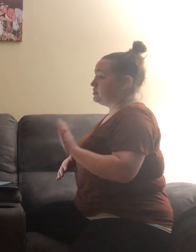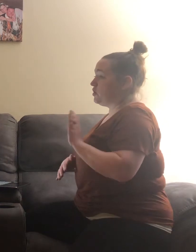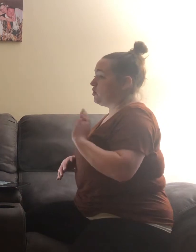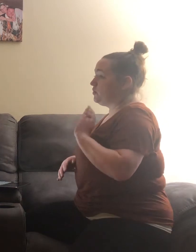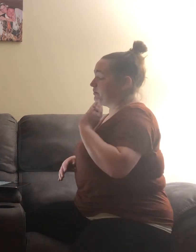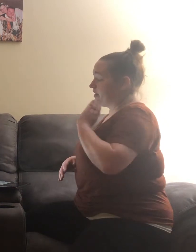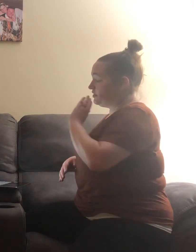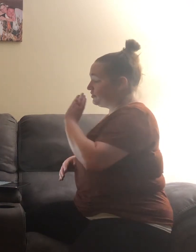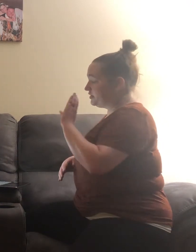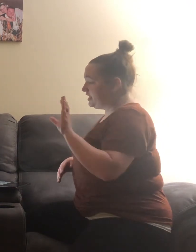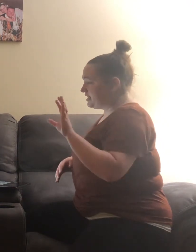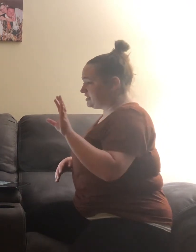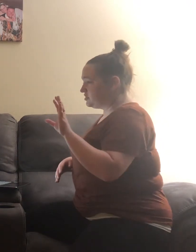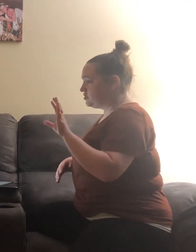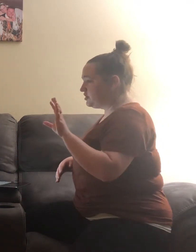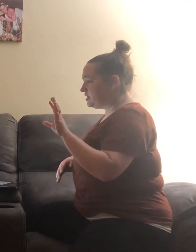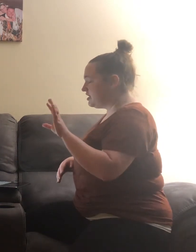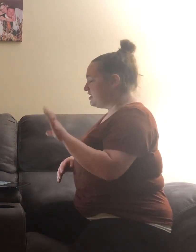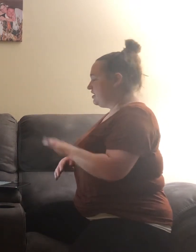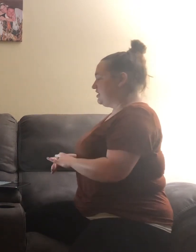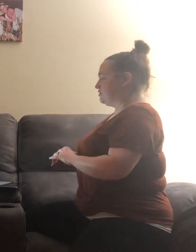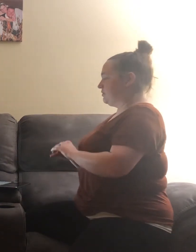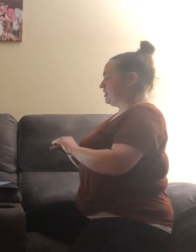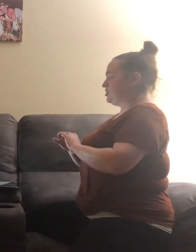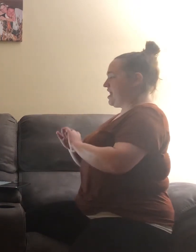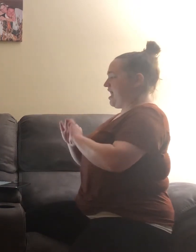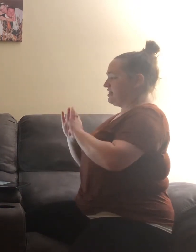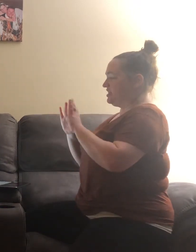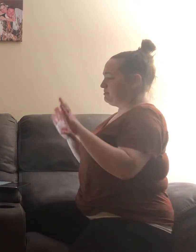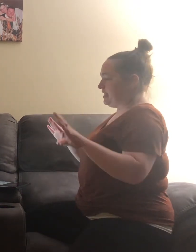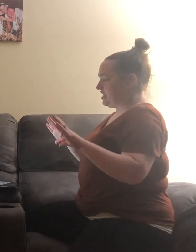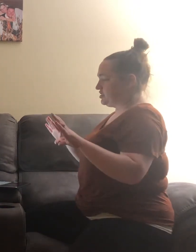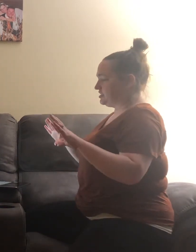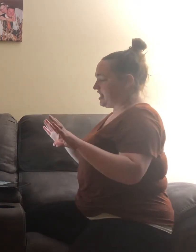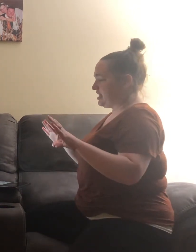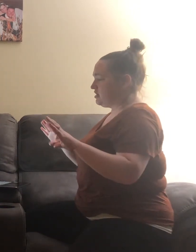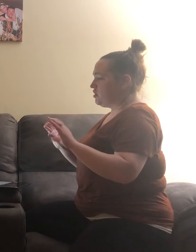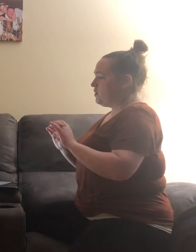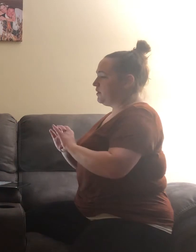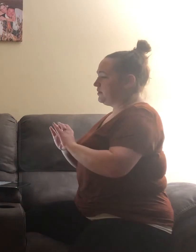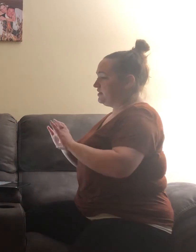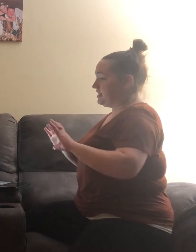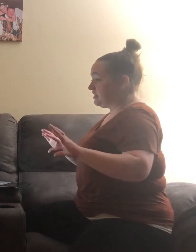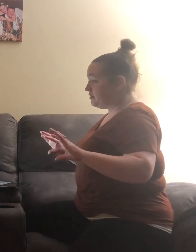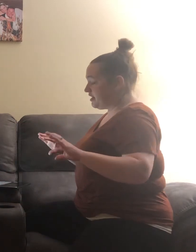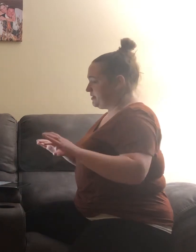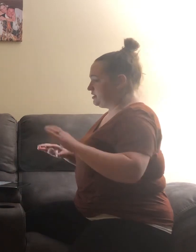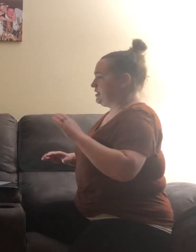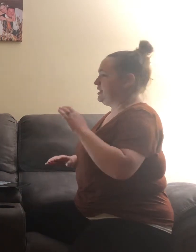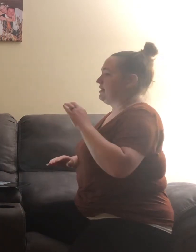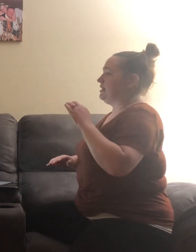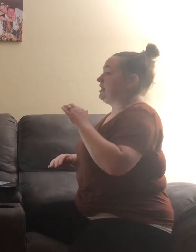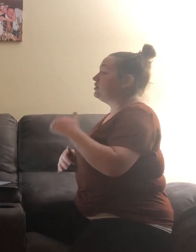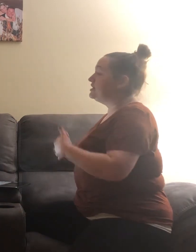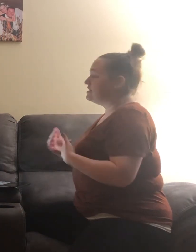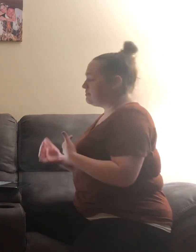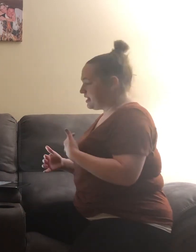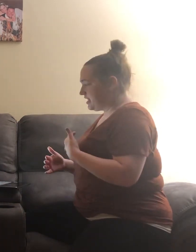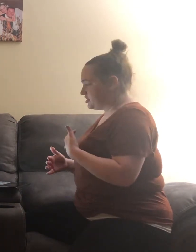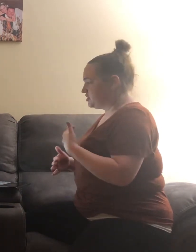So when we're in the green, that's good. That's what we're going to try to add these medications on. When we're in the yellow, that means we need to increase some medications or